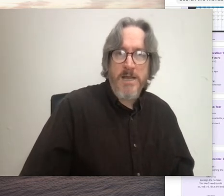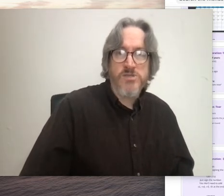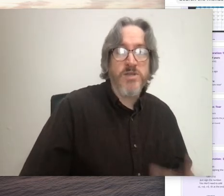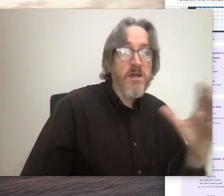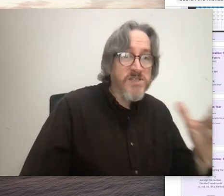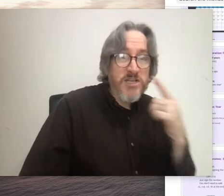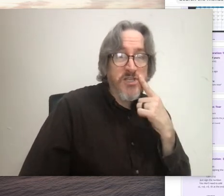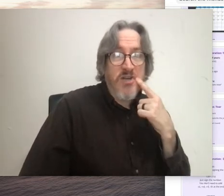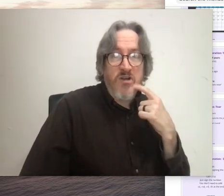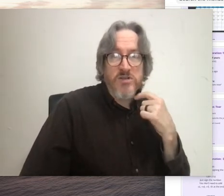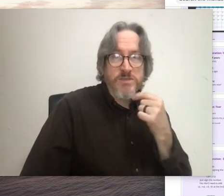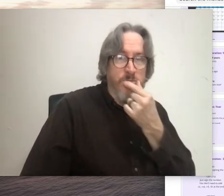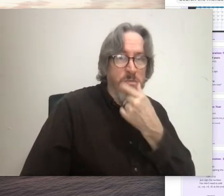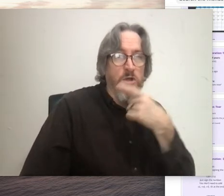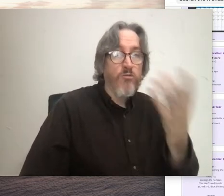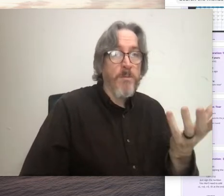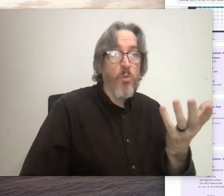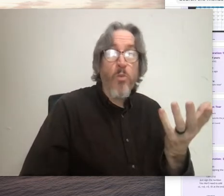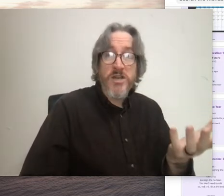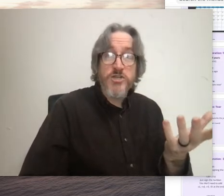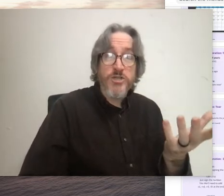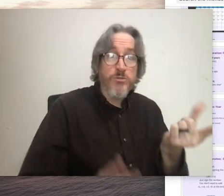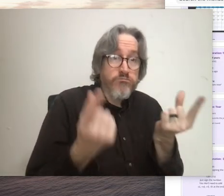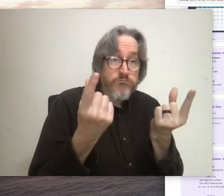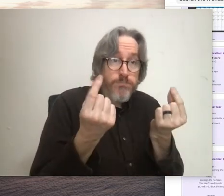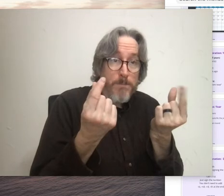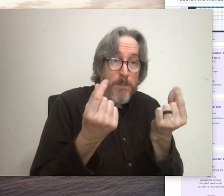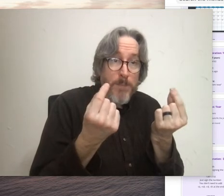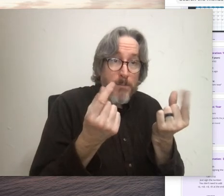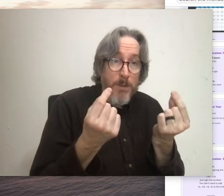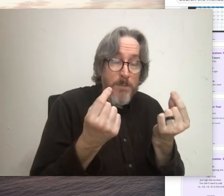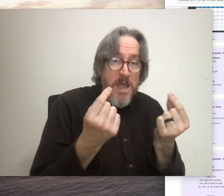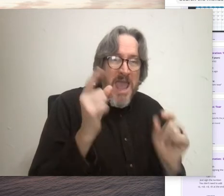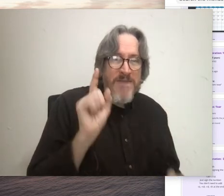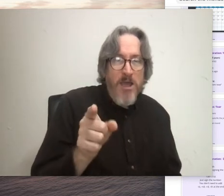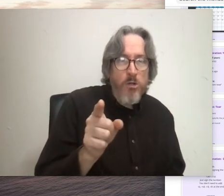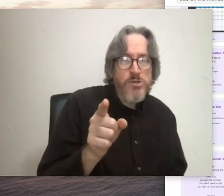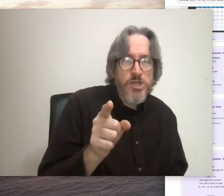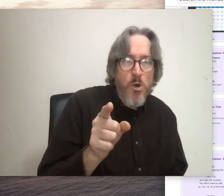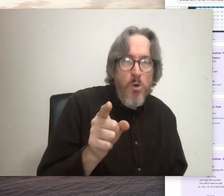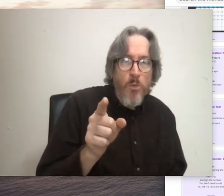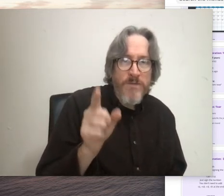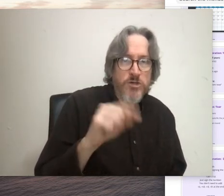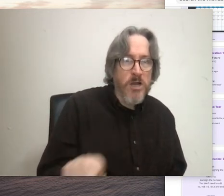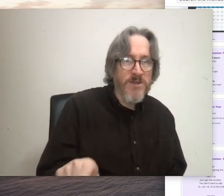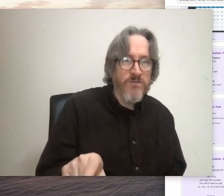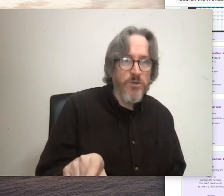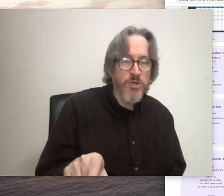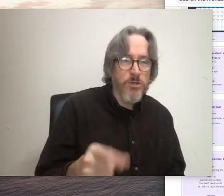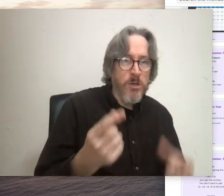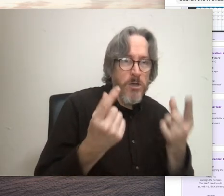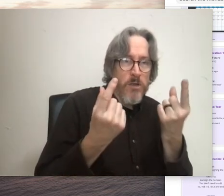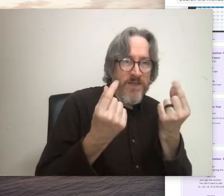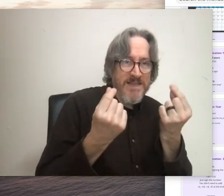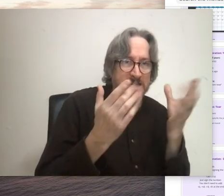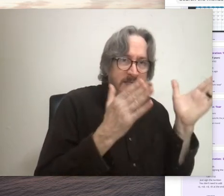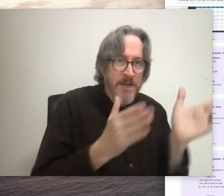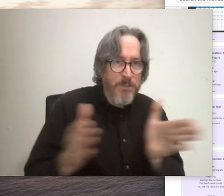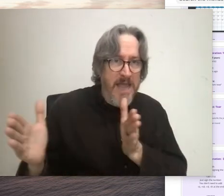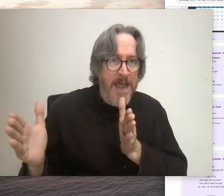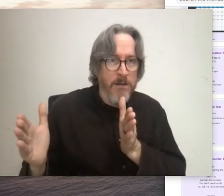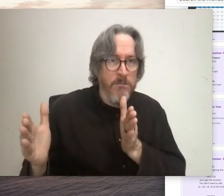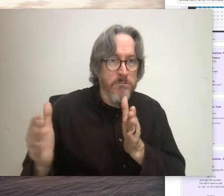All right, so the conversation starters. Remember, what did you do? Bum, bum, bum, bum. And they also, when they're talking about the future, they